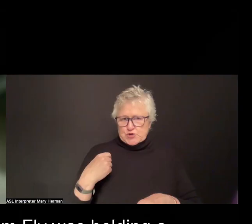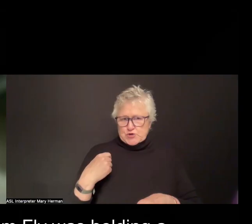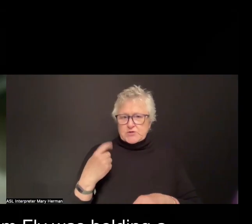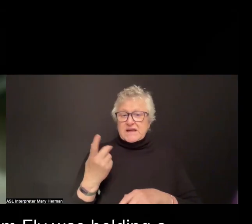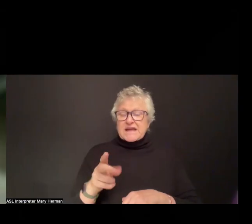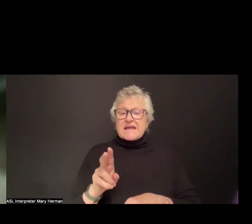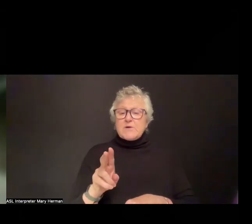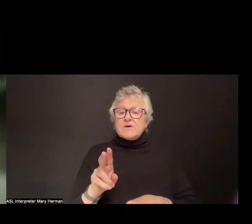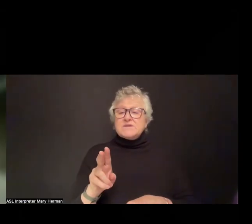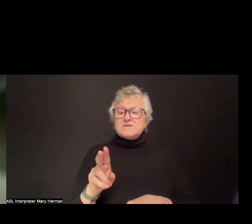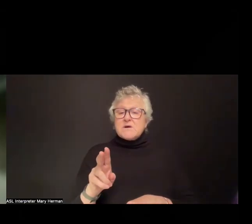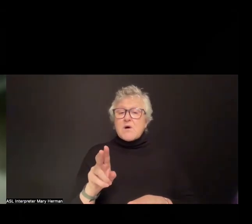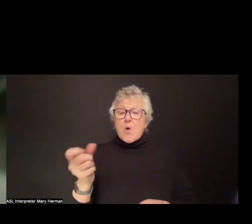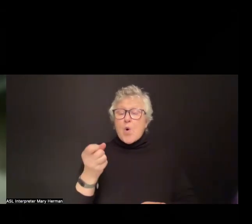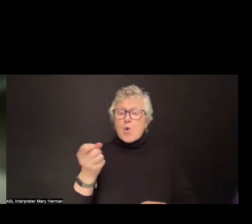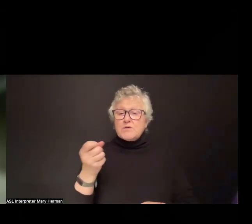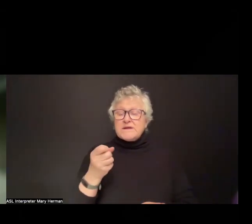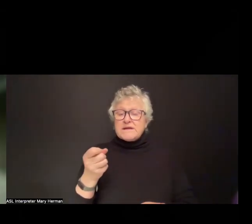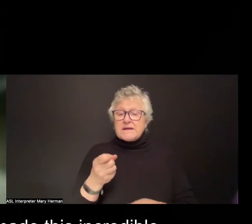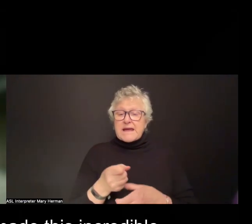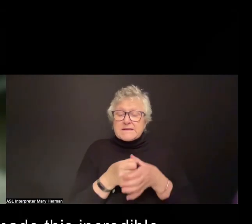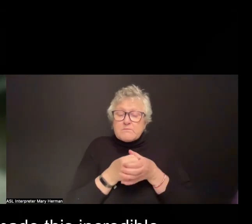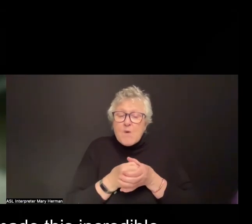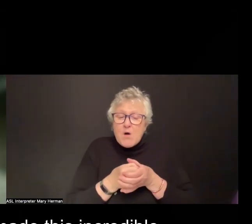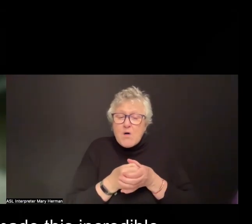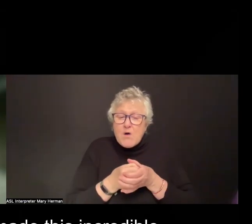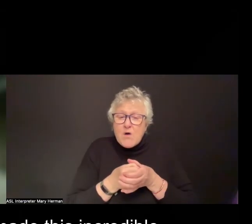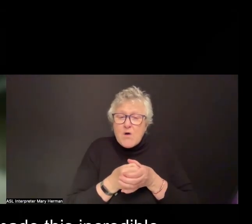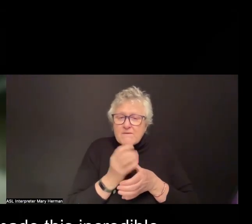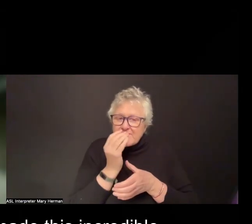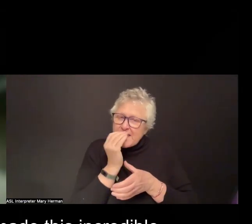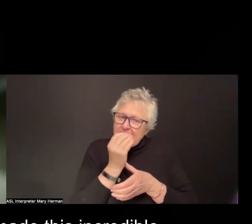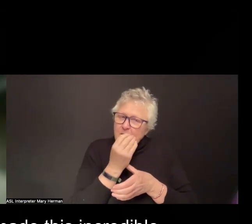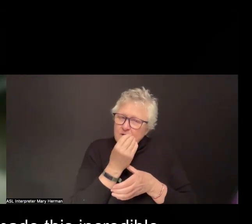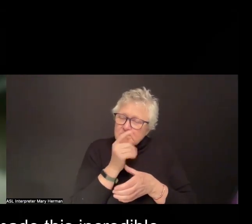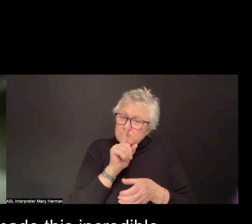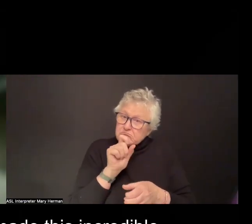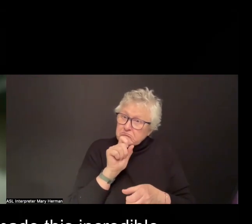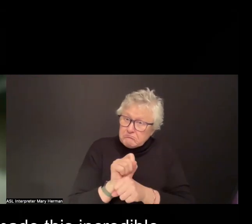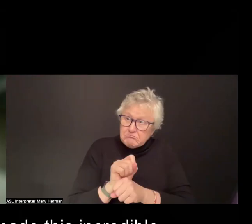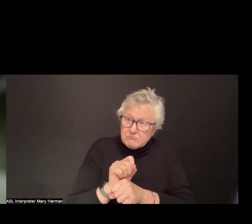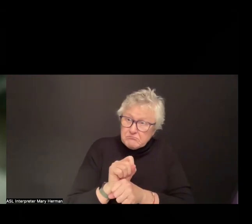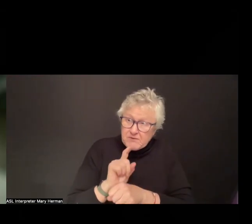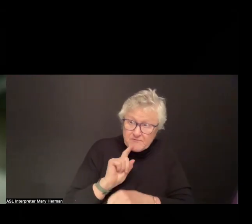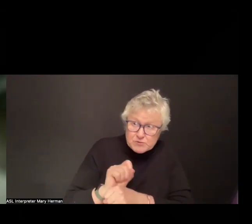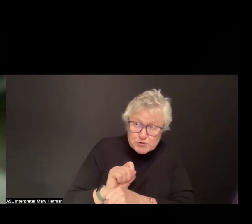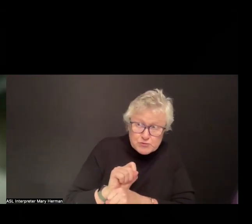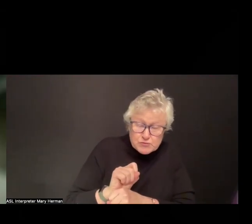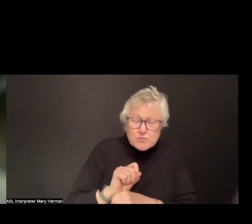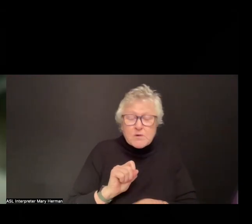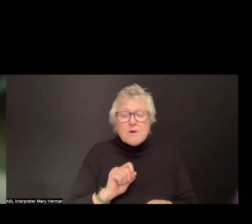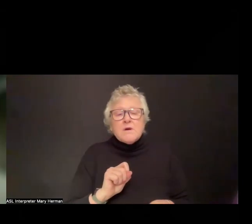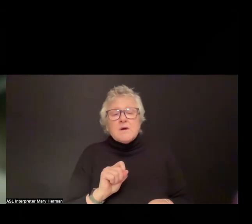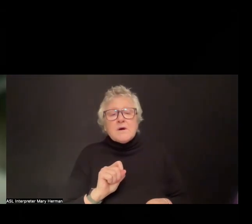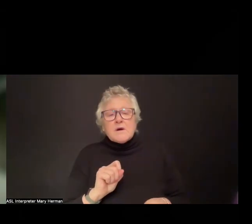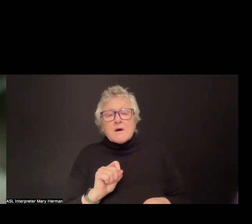of violets. This is all true, by the way. No sooner had I made this incredible determination than he brought the posy to his nose with a